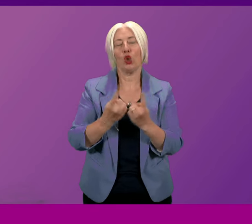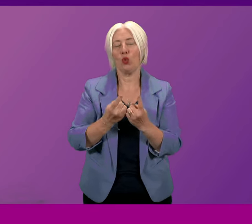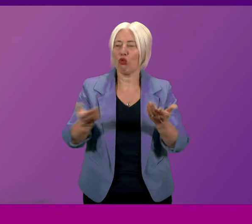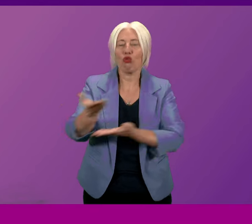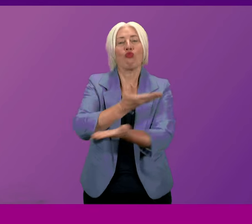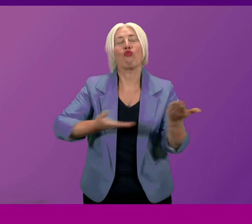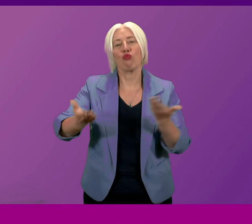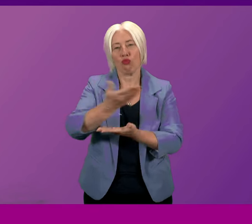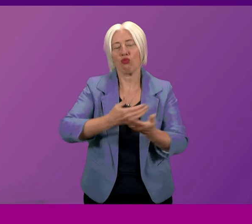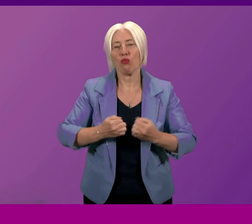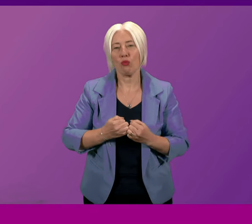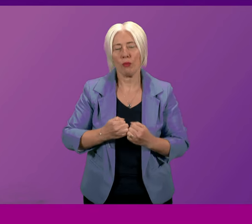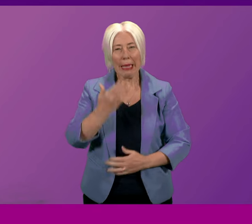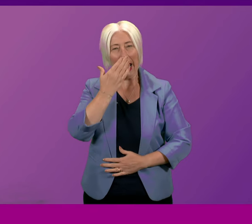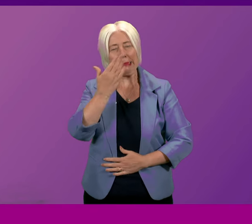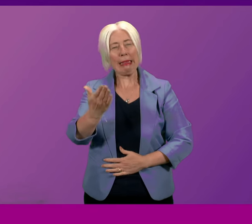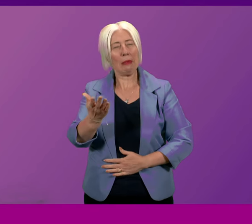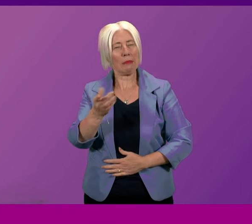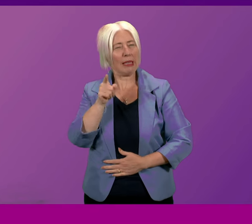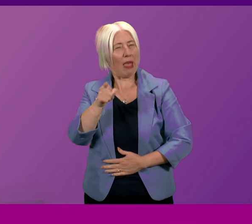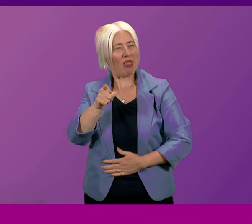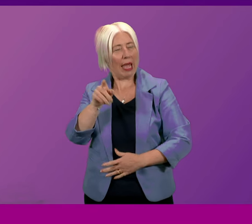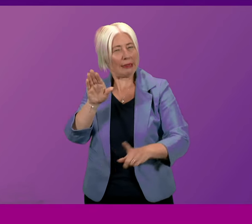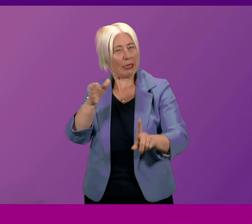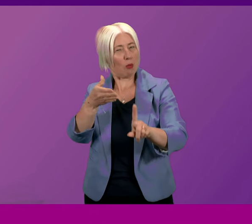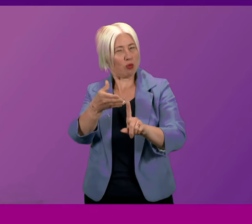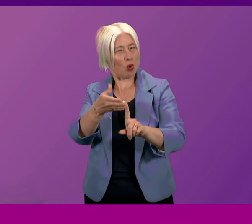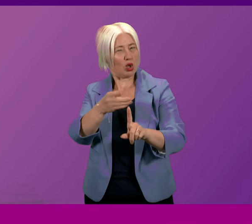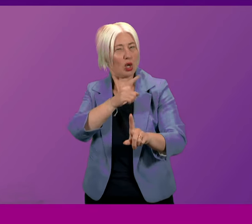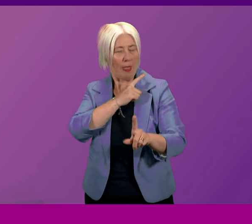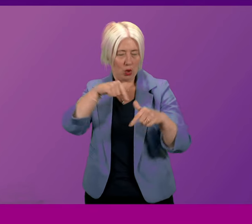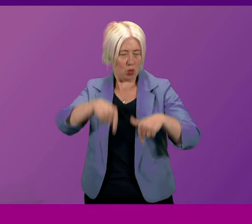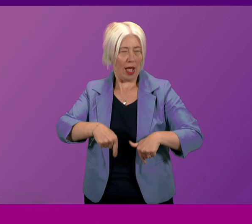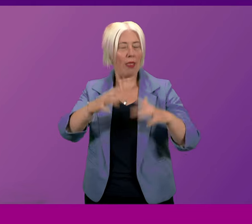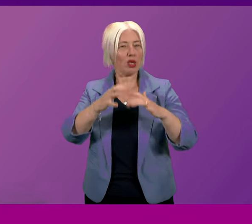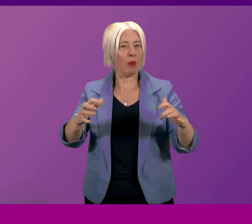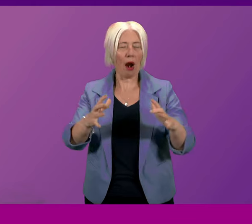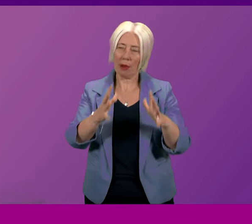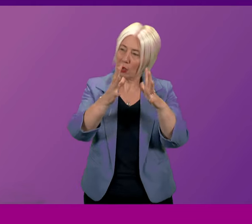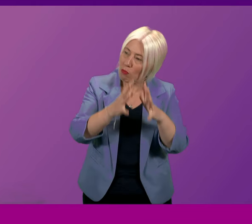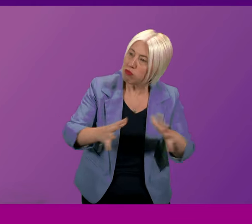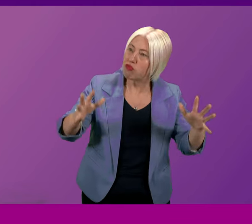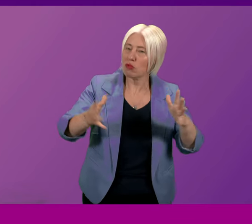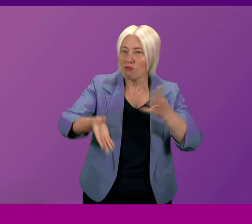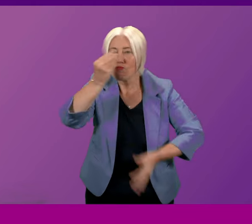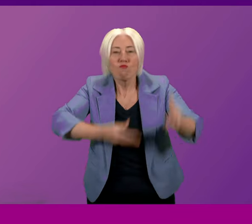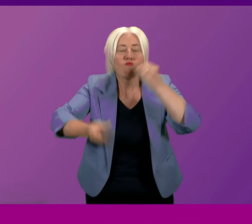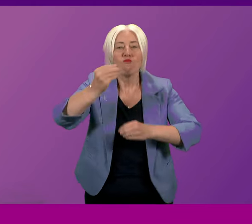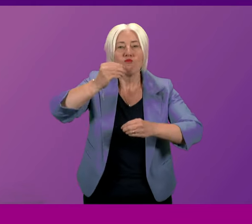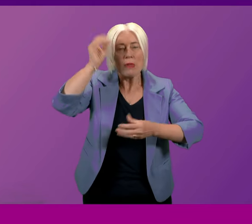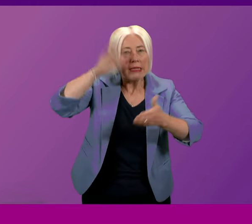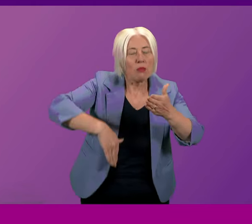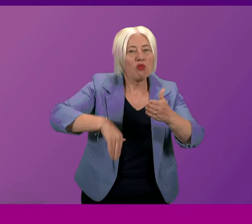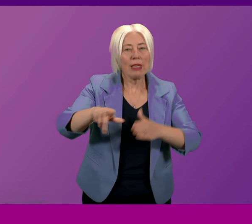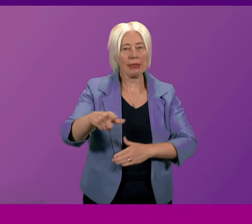It seems to me that such an approach is why this Parliament has grown in its experience, in its